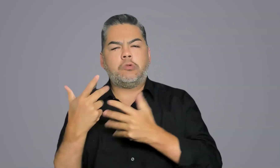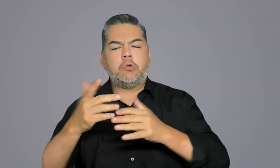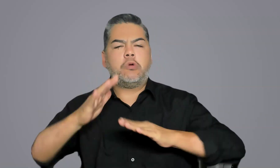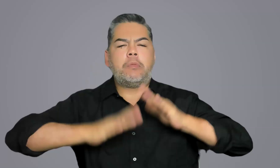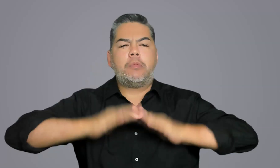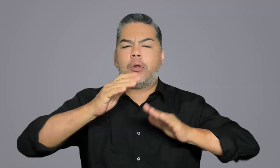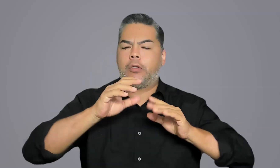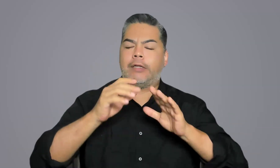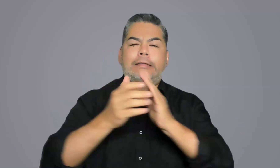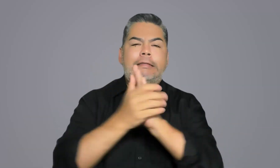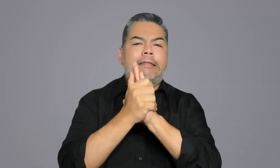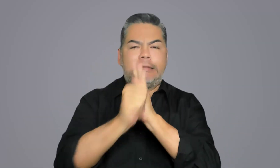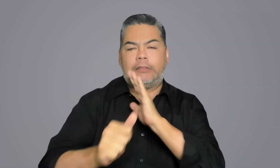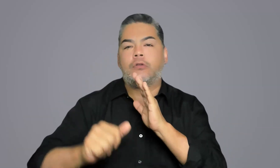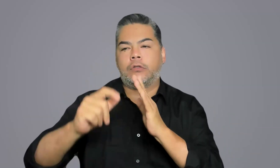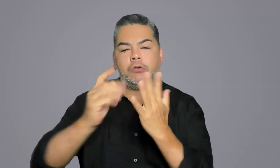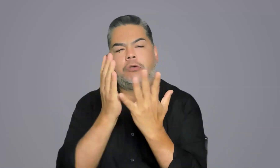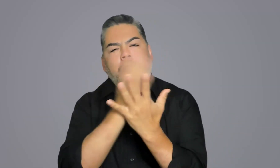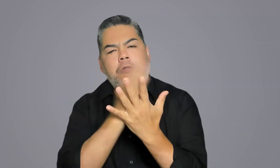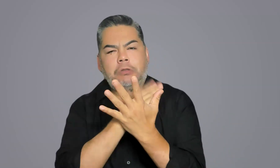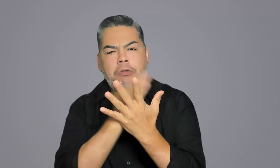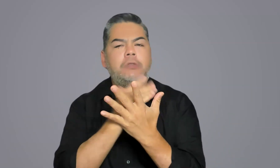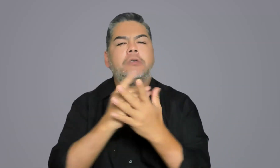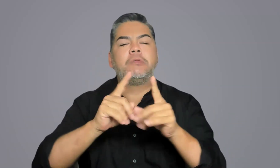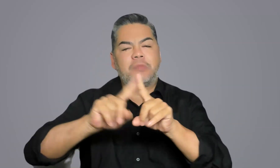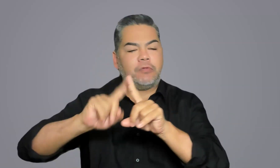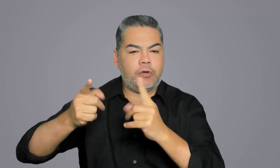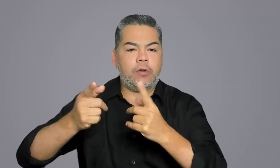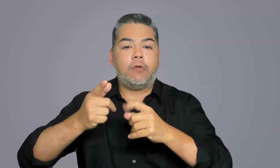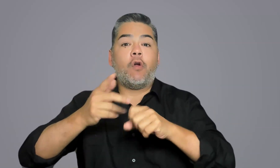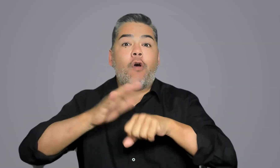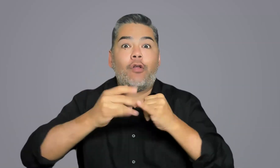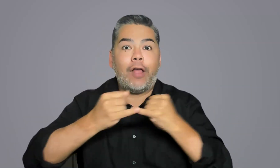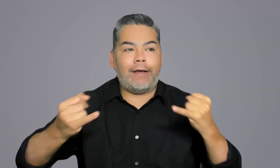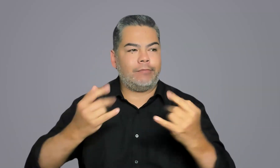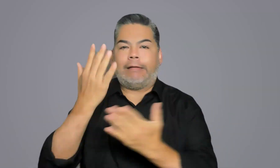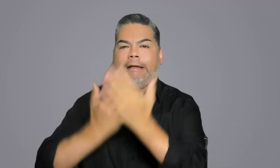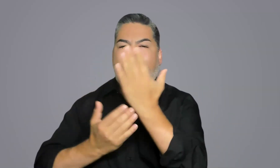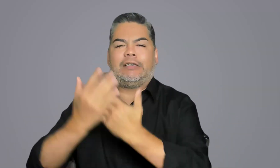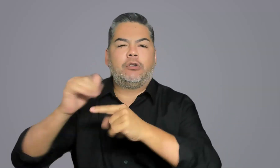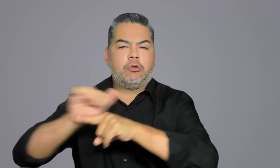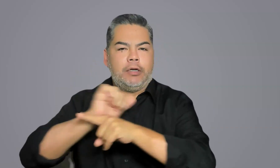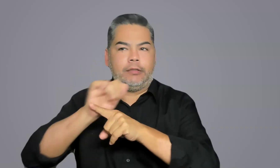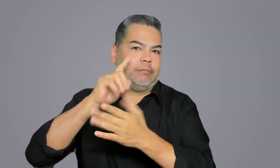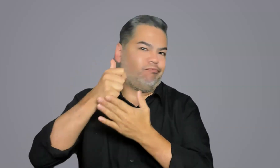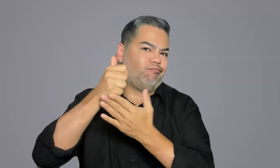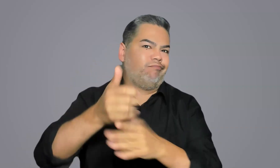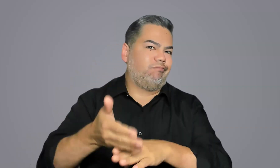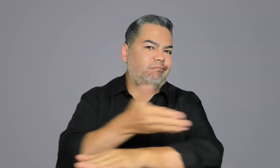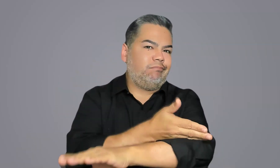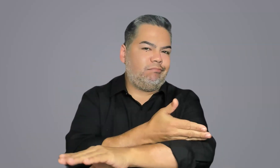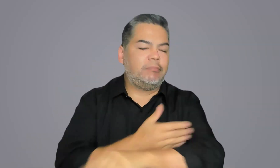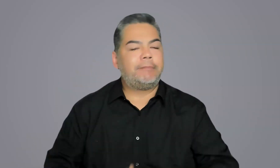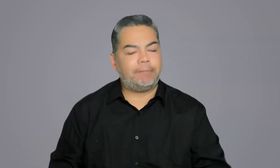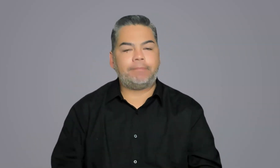across the organisation. So I do a lot of online and hands-on training to try and build up that capability. My